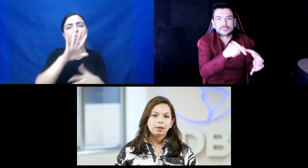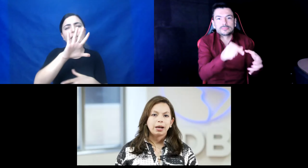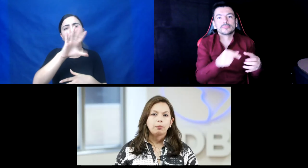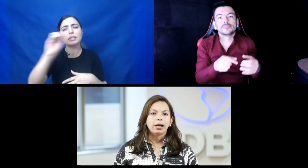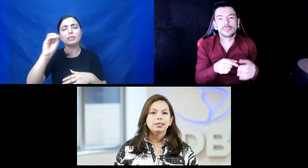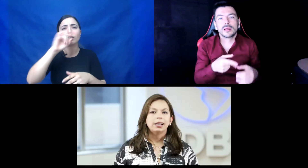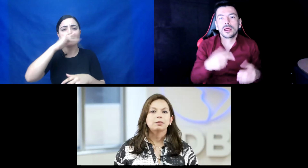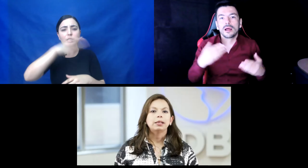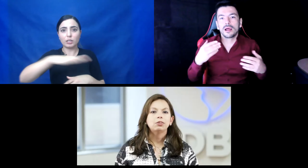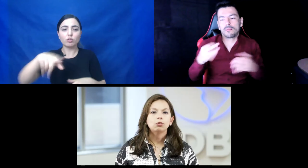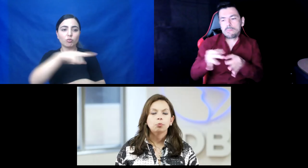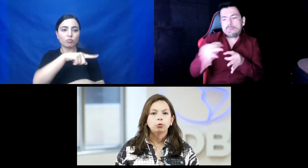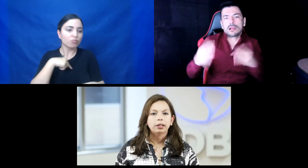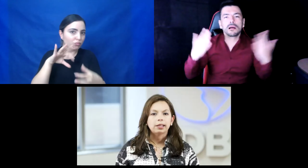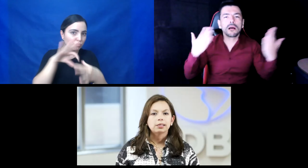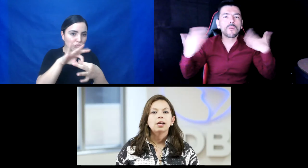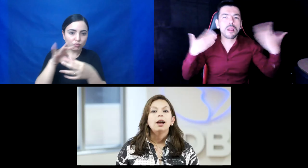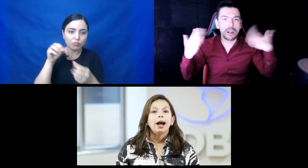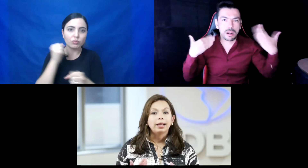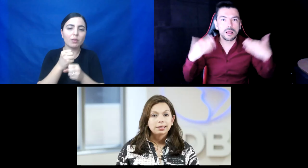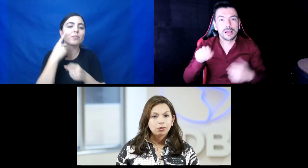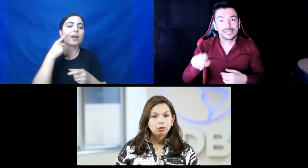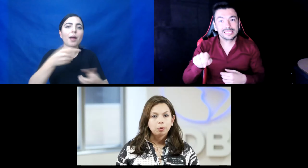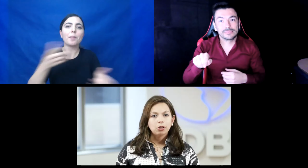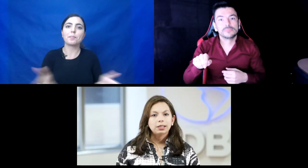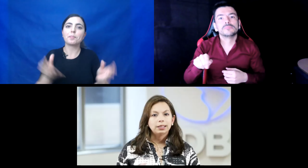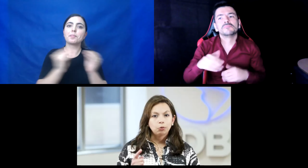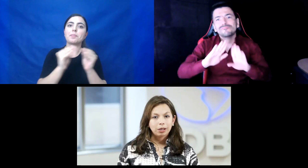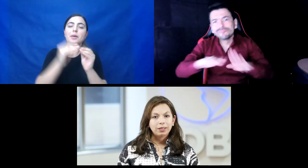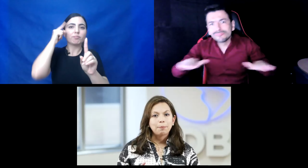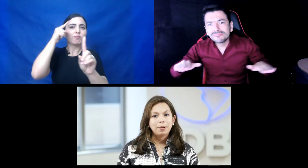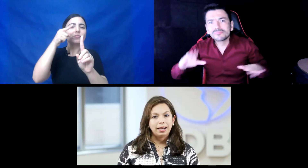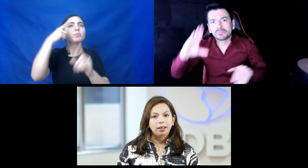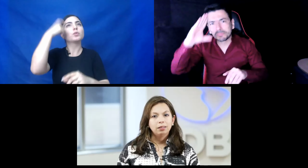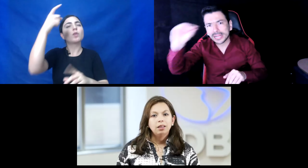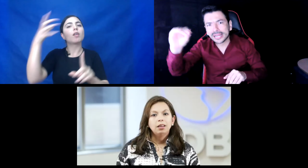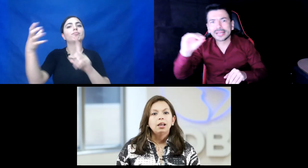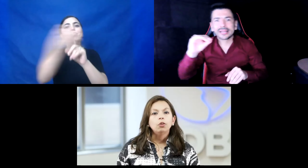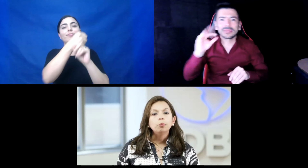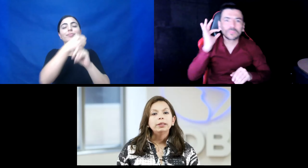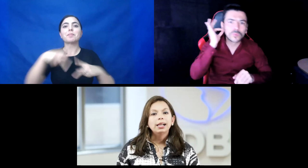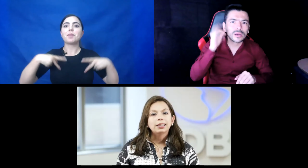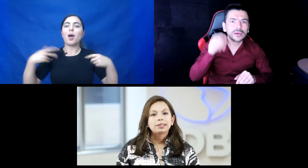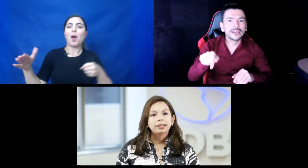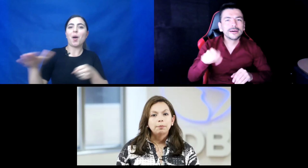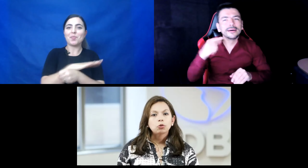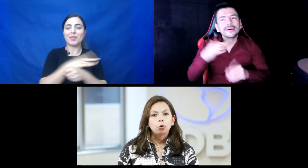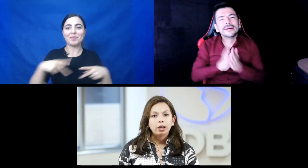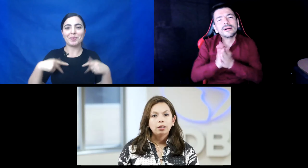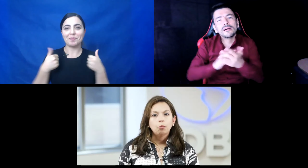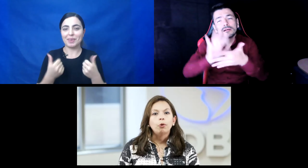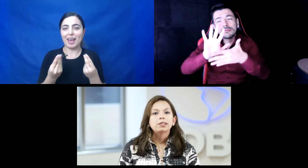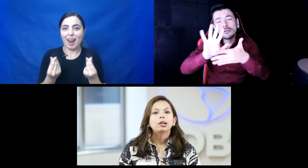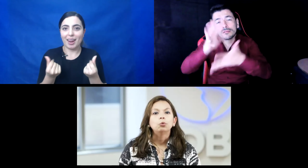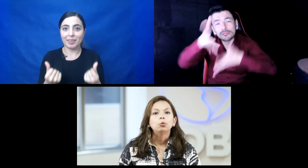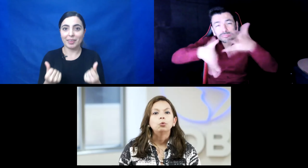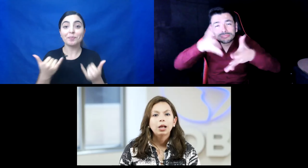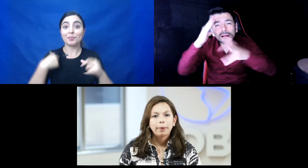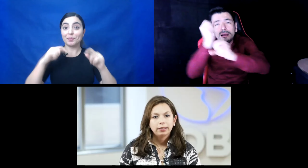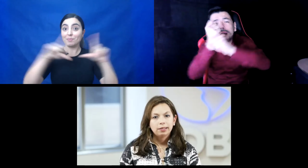city in Guayaquil in Ecuador, and has been working with disabled persons so that they can achieve their dreams.